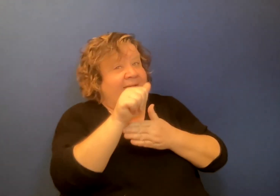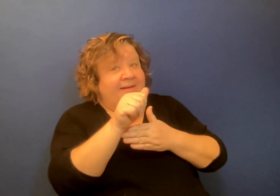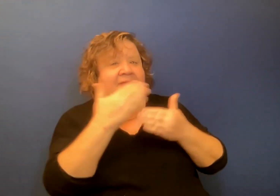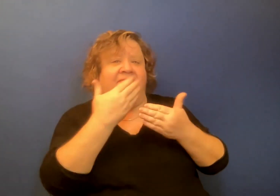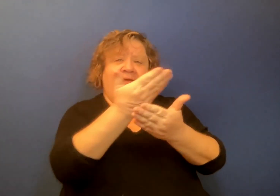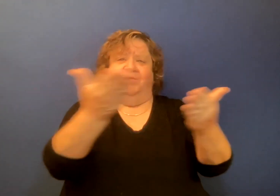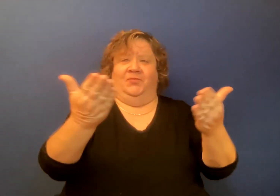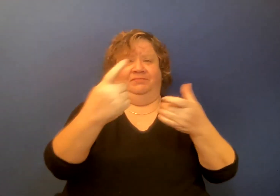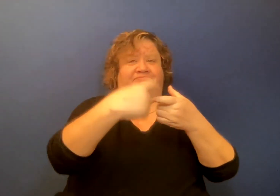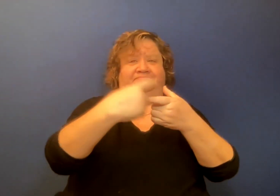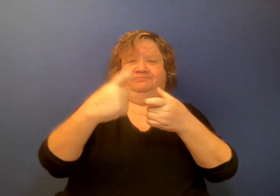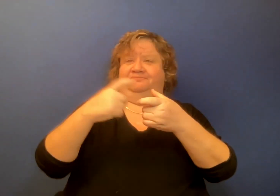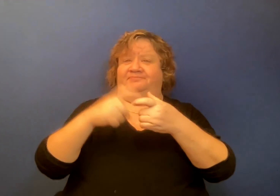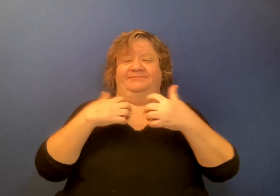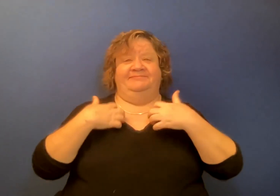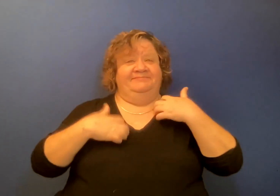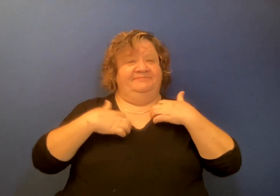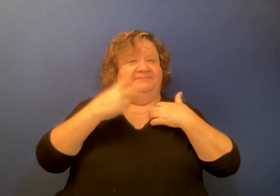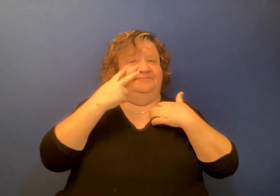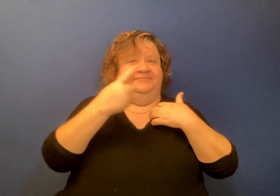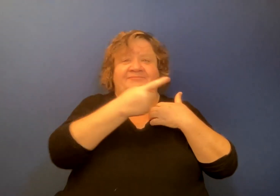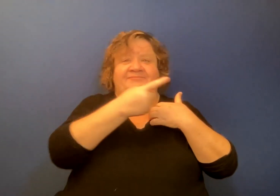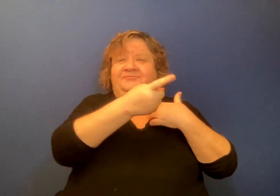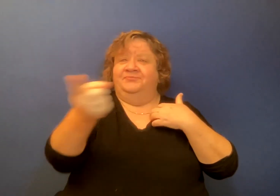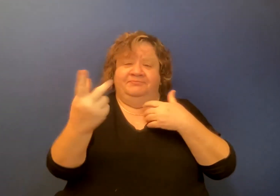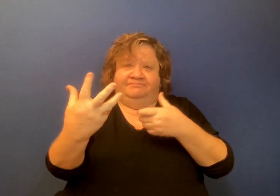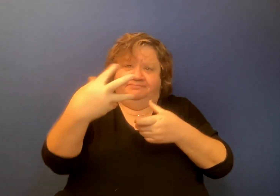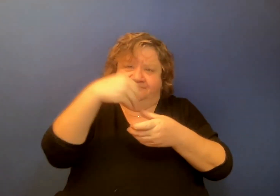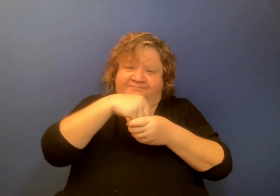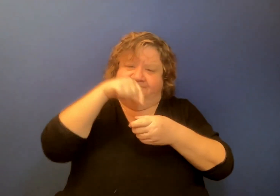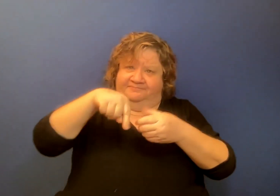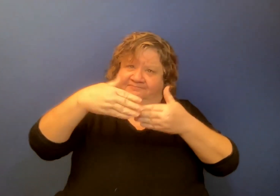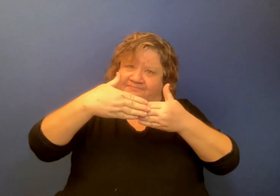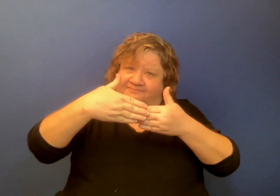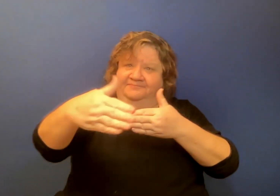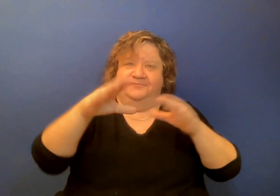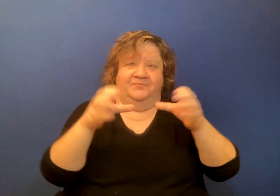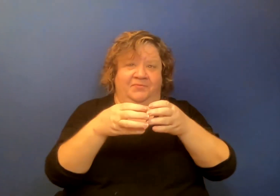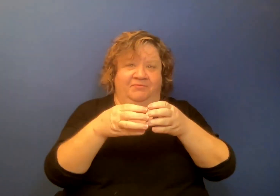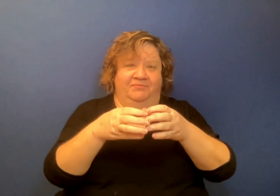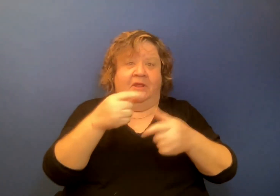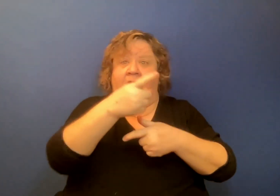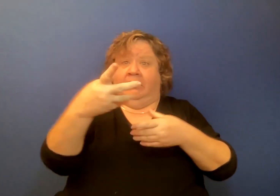if you're part of the lab. And if not, we hope you'll be a user of the toolkit. Thank you all again.